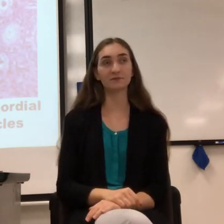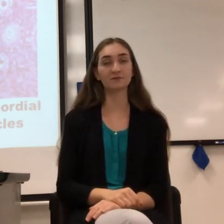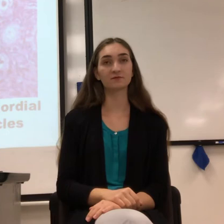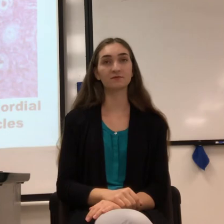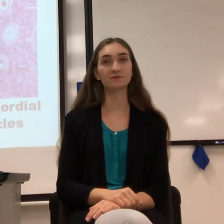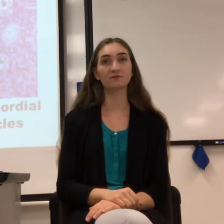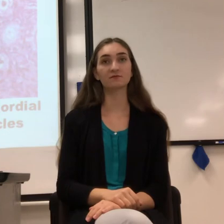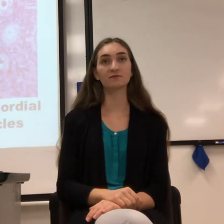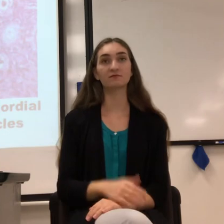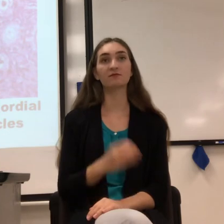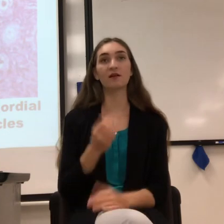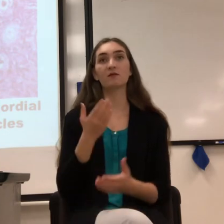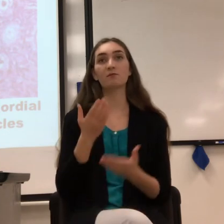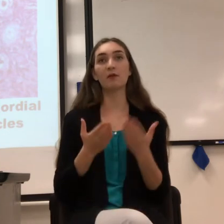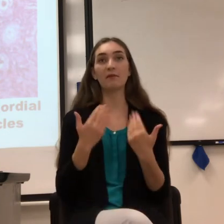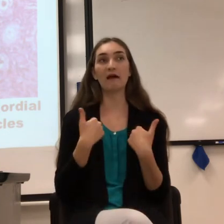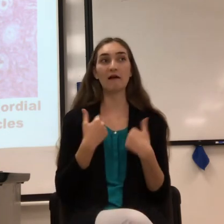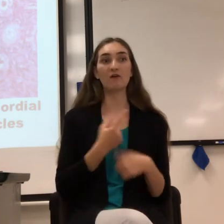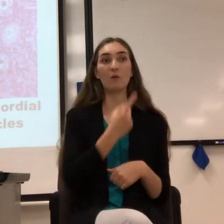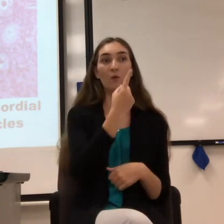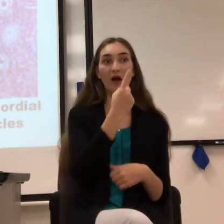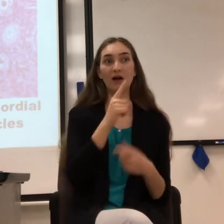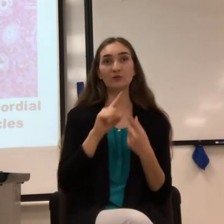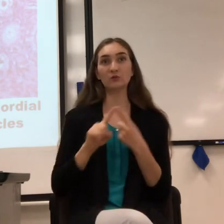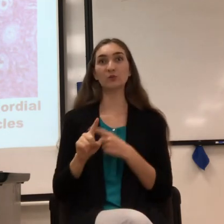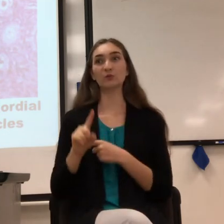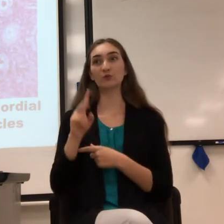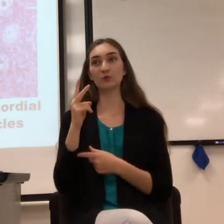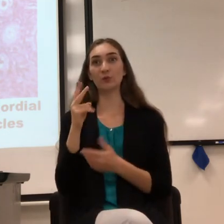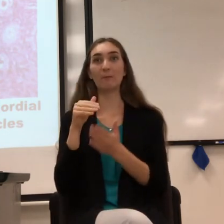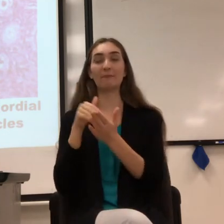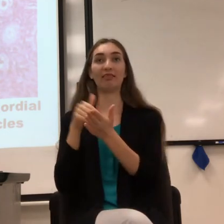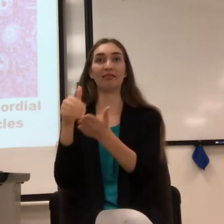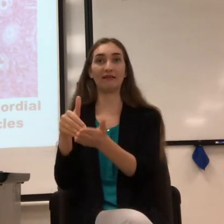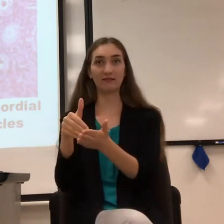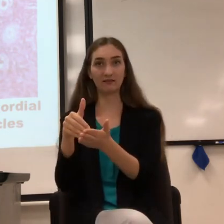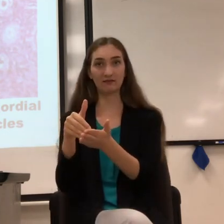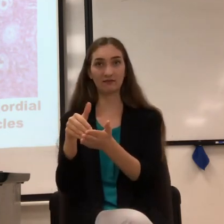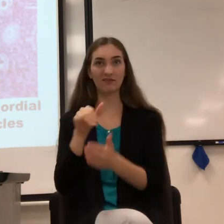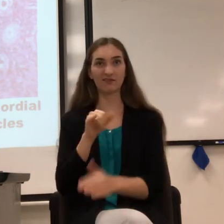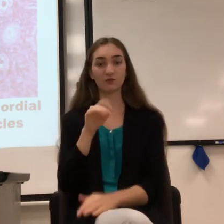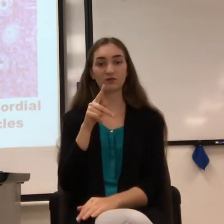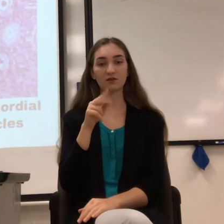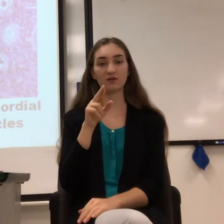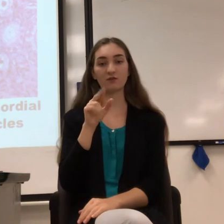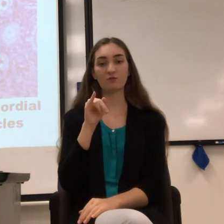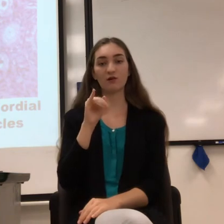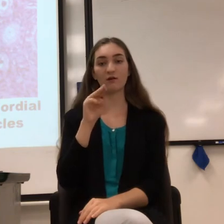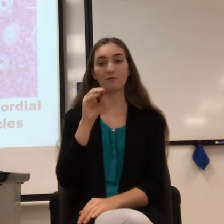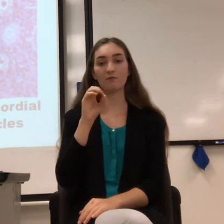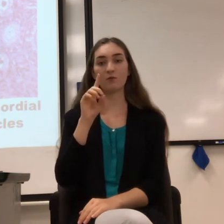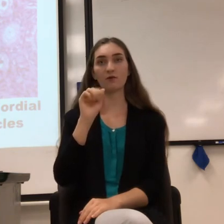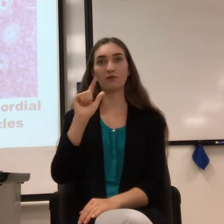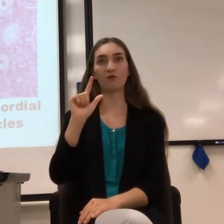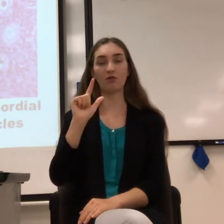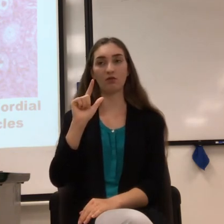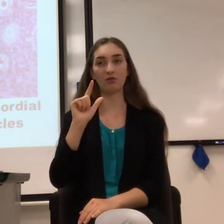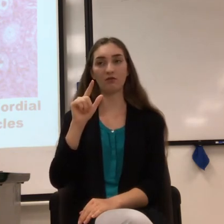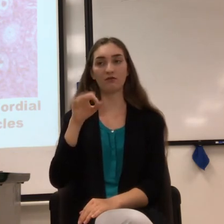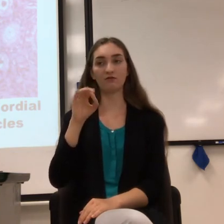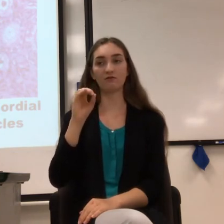And you might have something like 1 to 2 million of these primordial follicles with an oocyte inside.